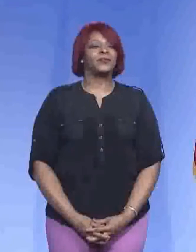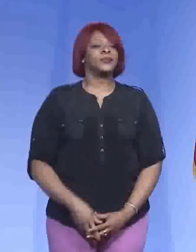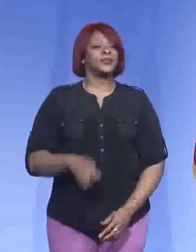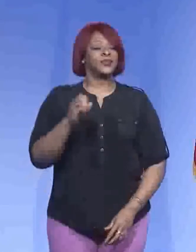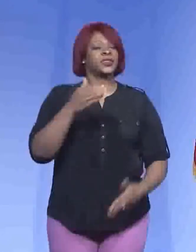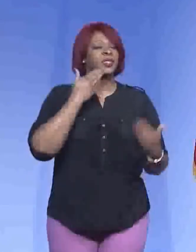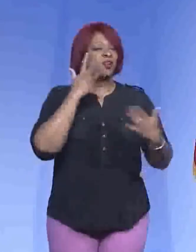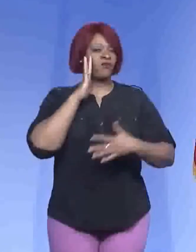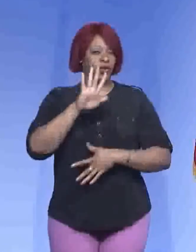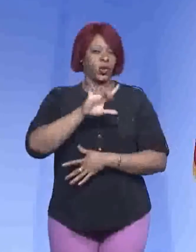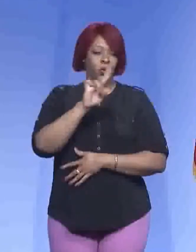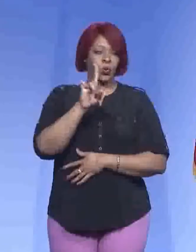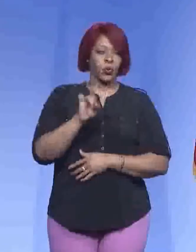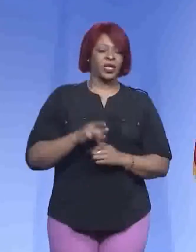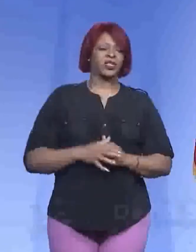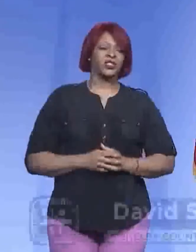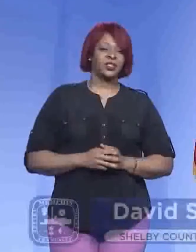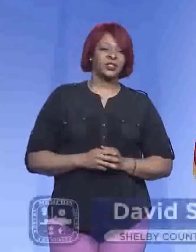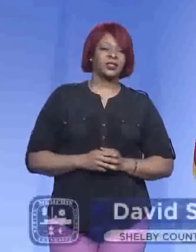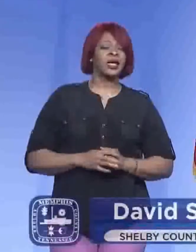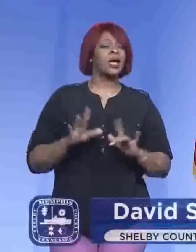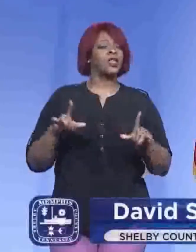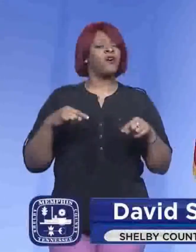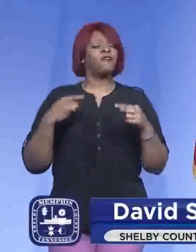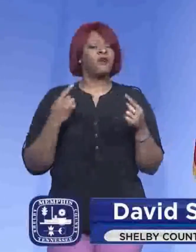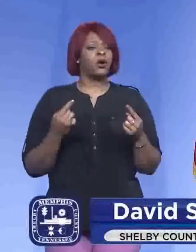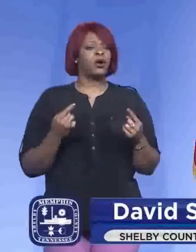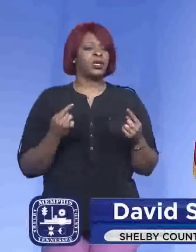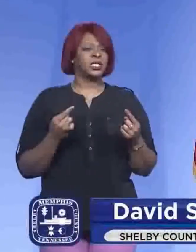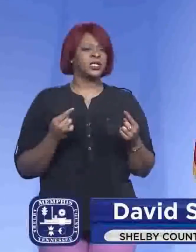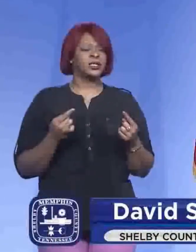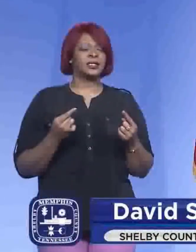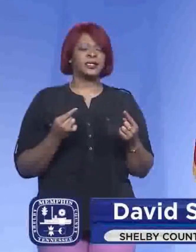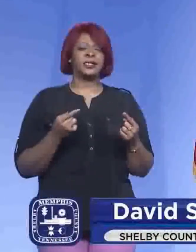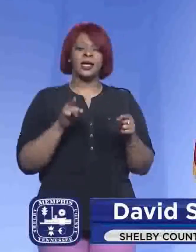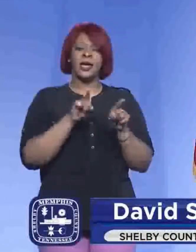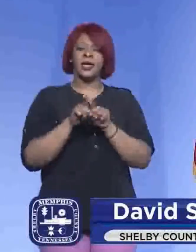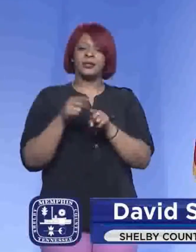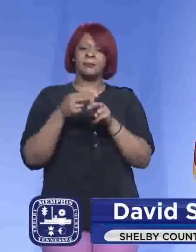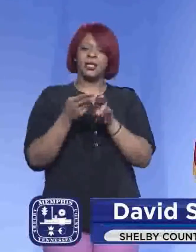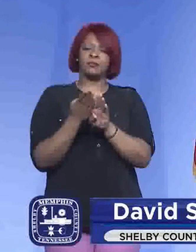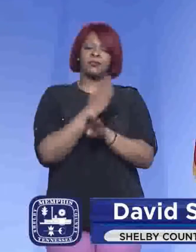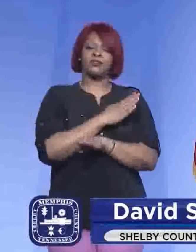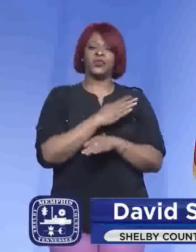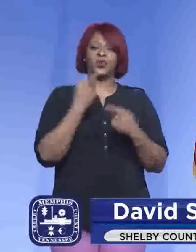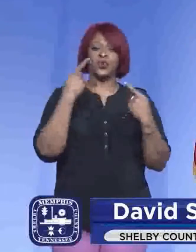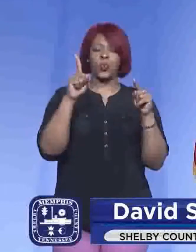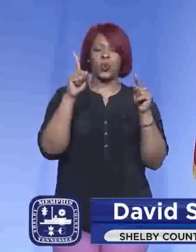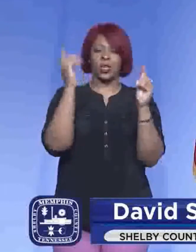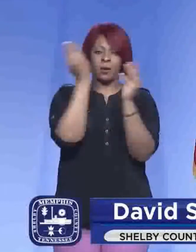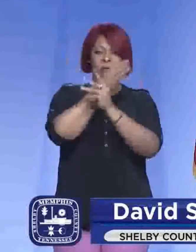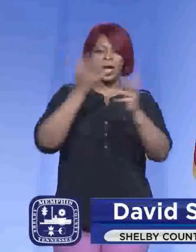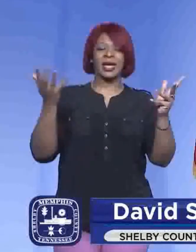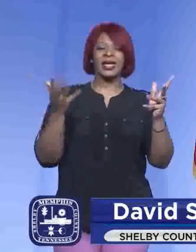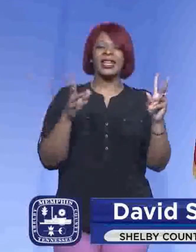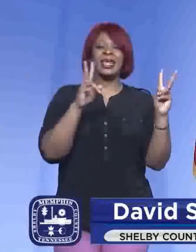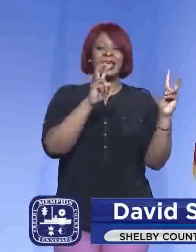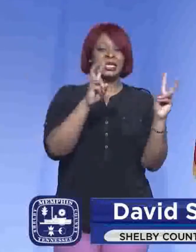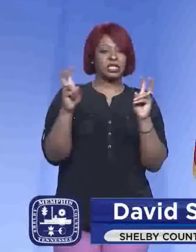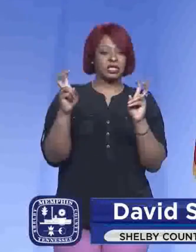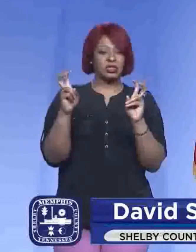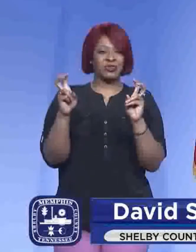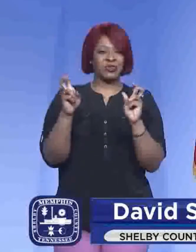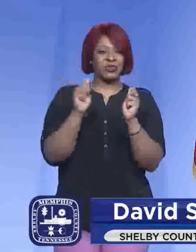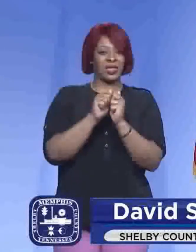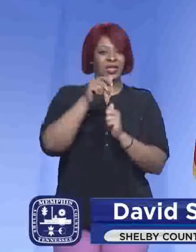So thank you for the question. As far as has been mentioned earlier in the broadcast, the issue with